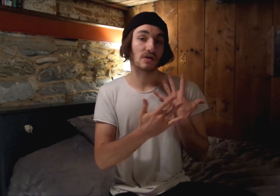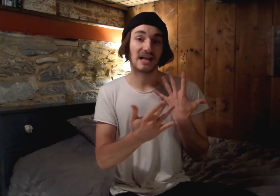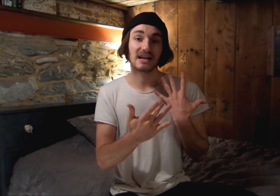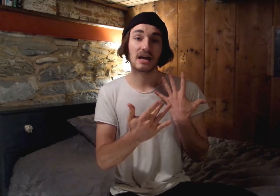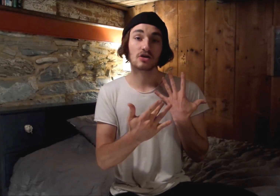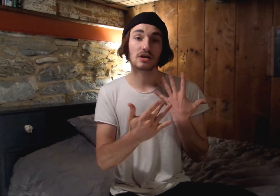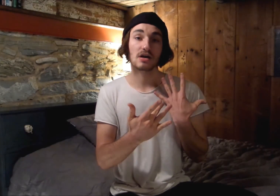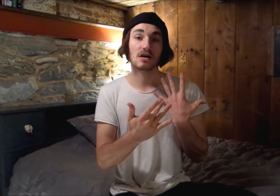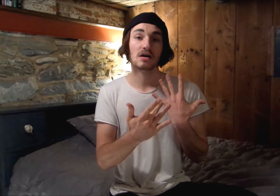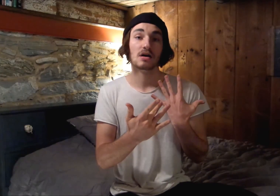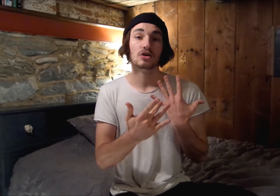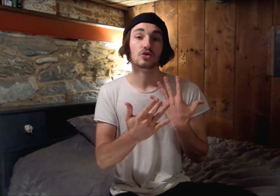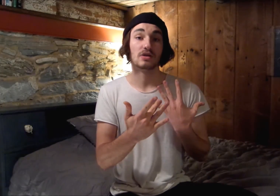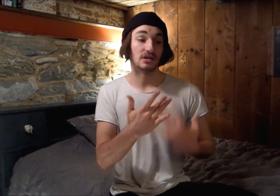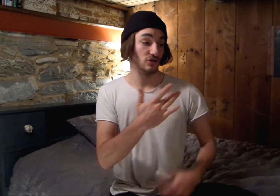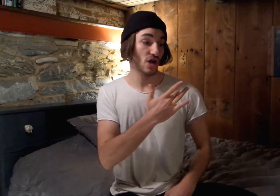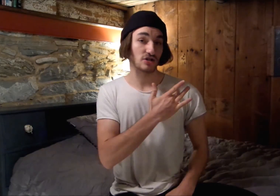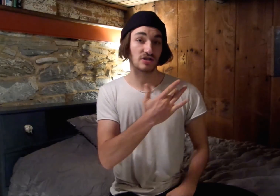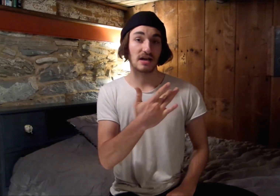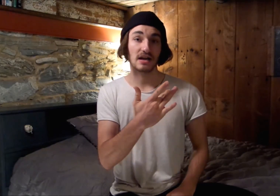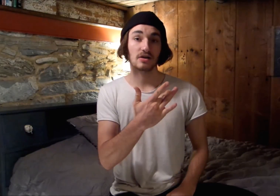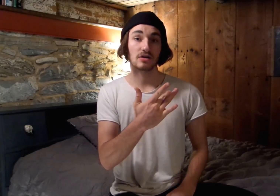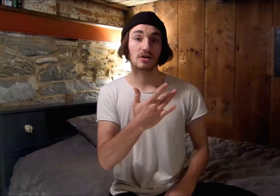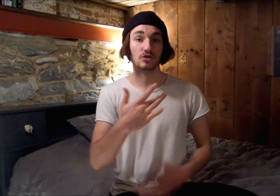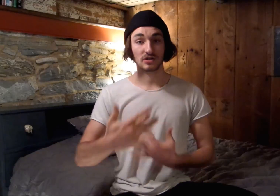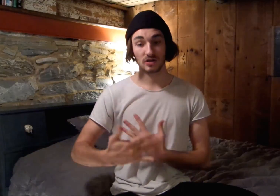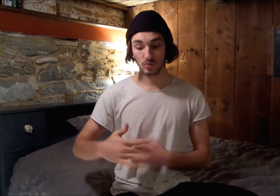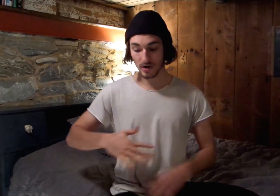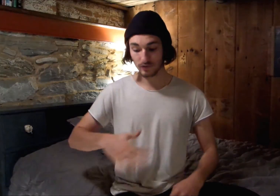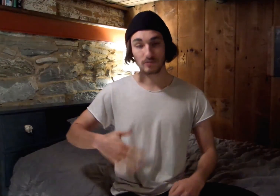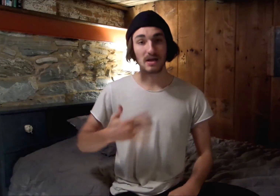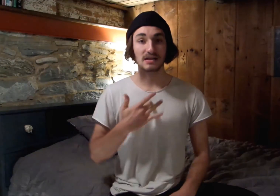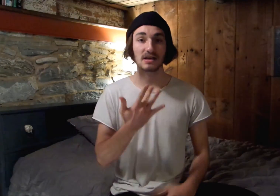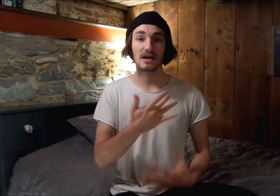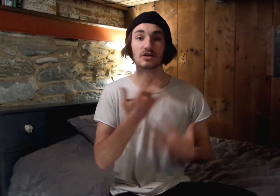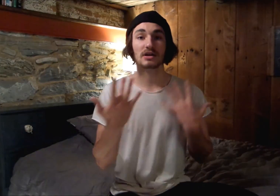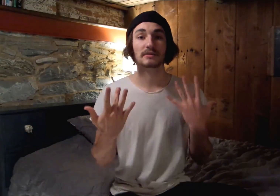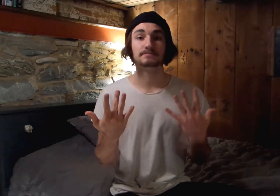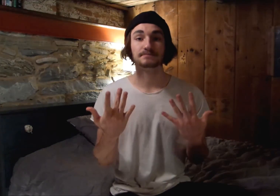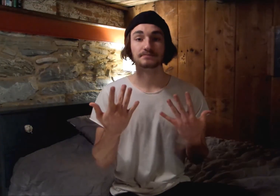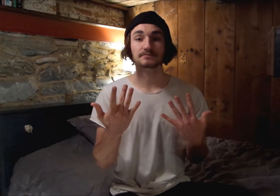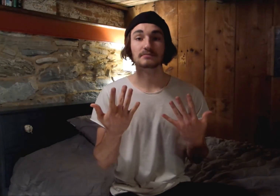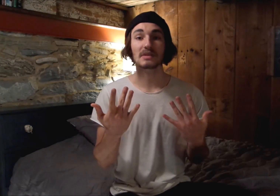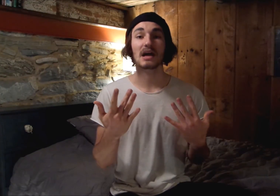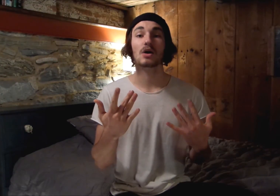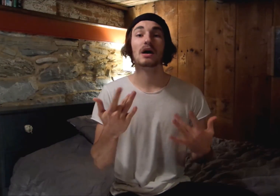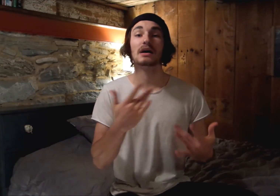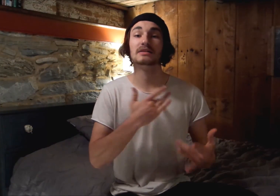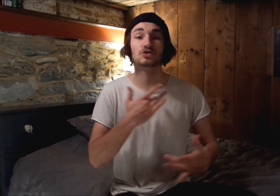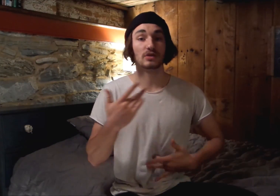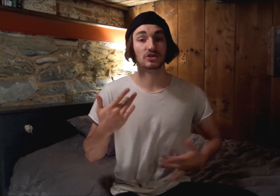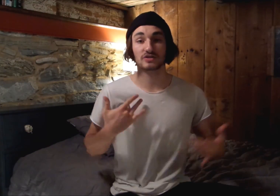that area, you can touch that area, you can touch wherever you made the area, and you can just